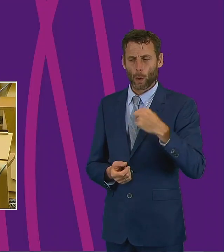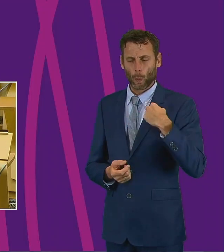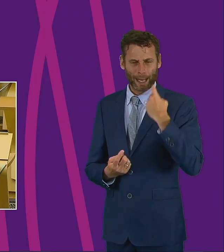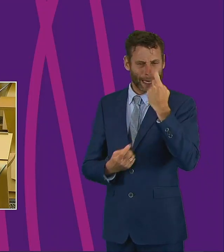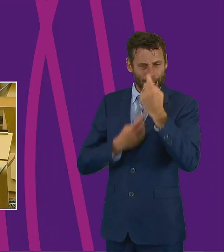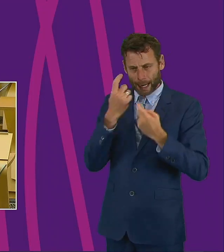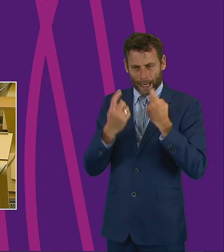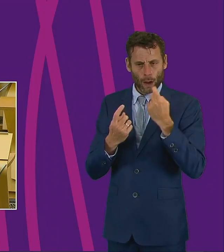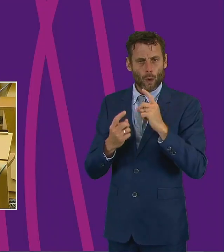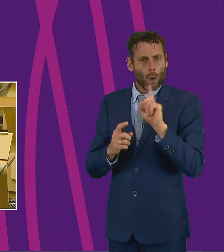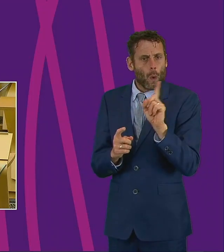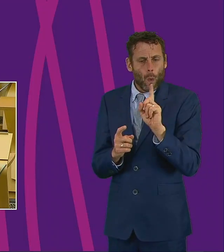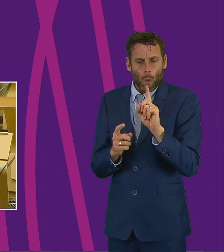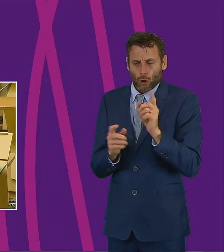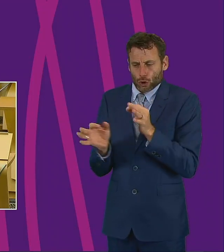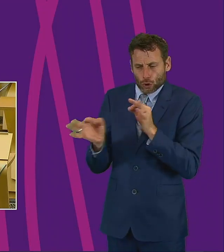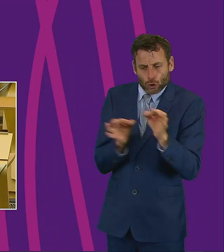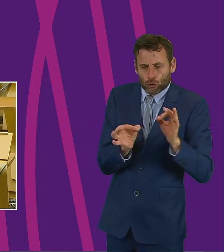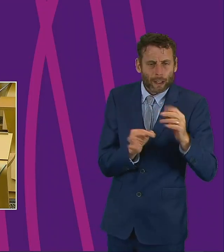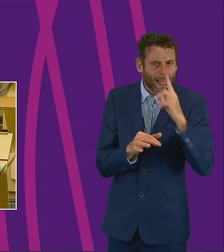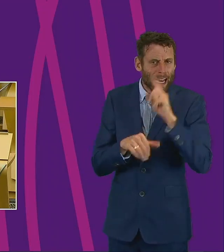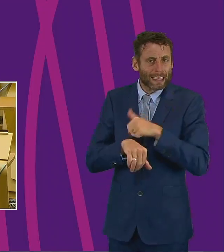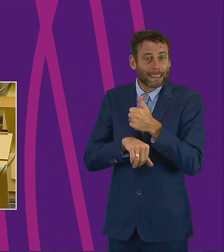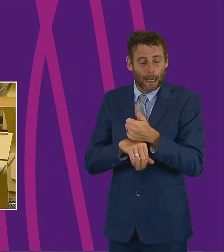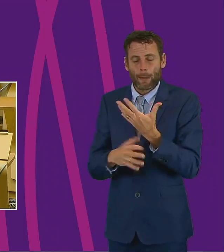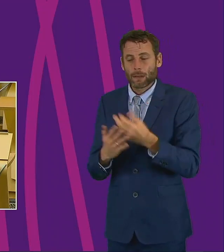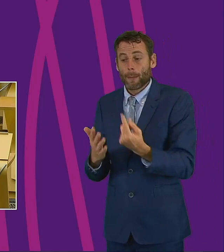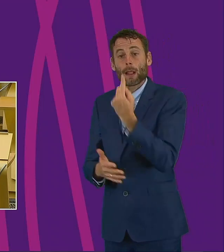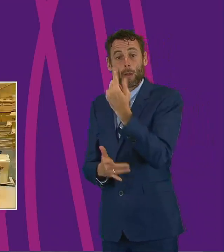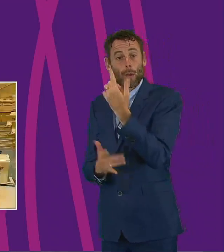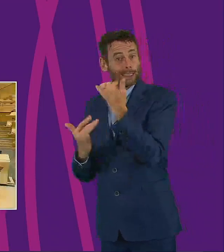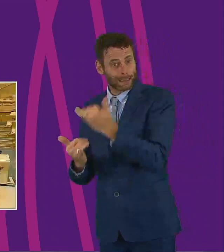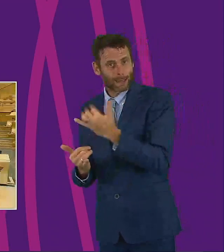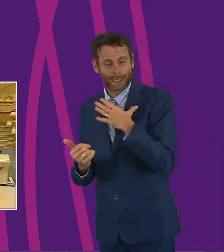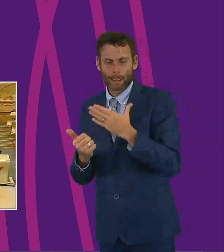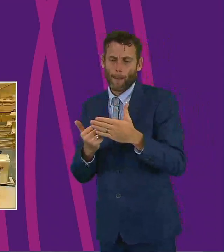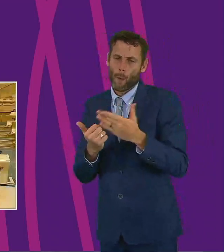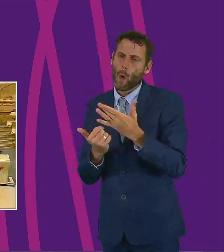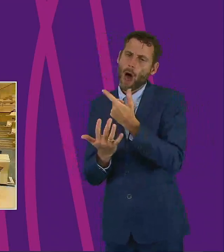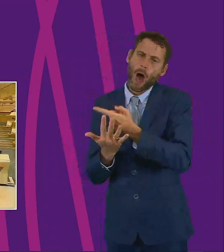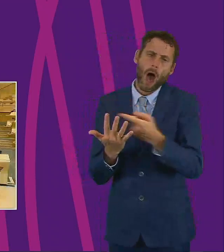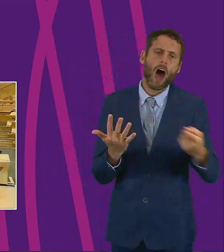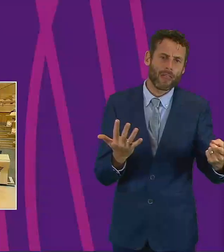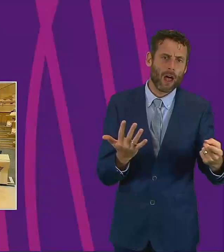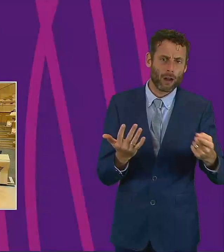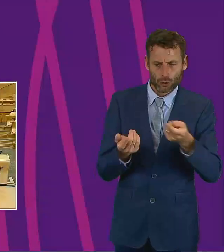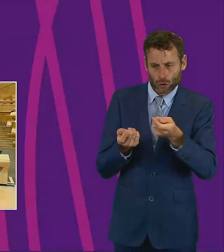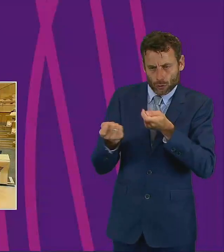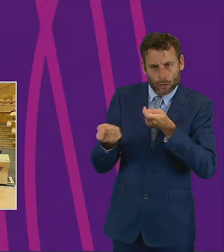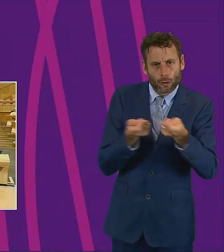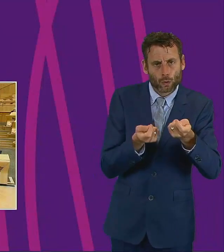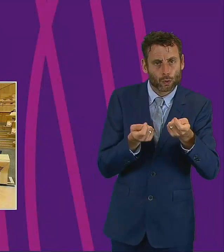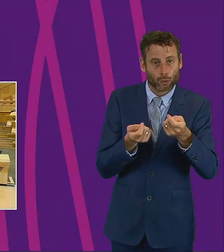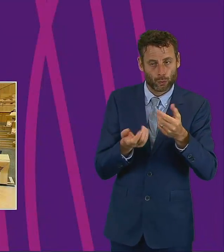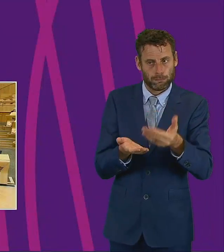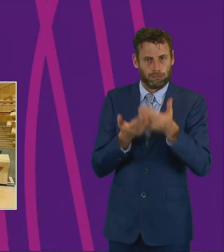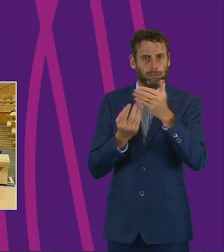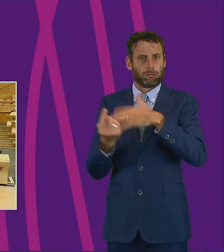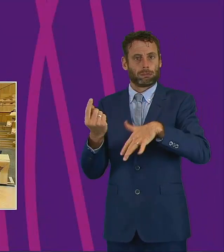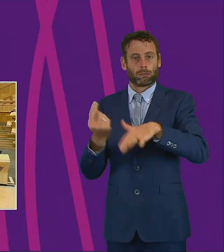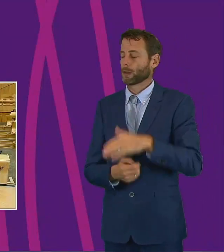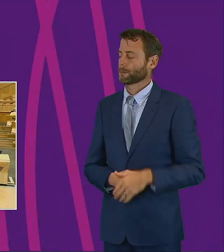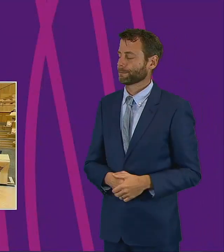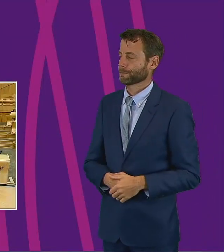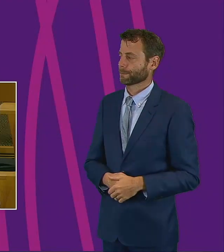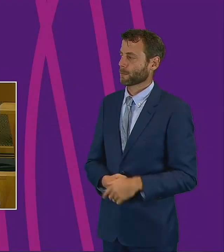have to take, and detail will be published early next week. Willie Rennie. I think that is good news, but I'm sure the First Minister will understand